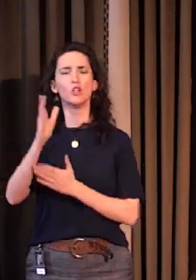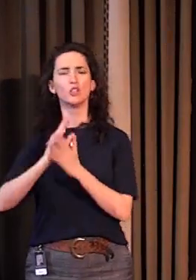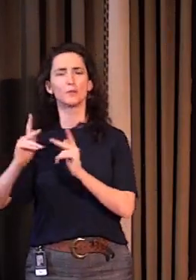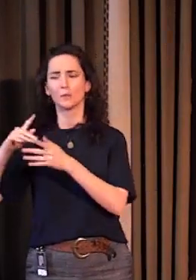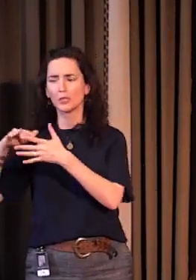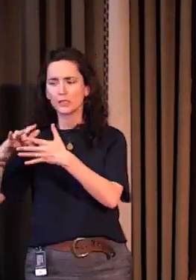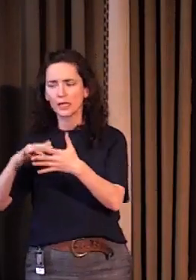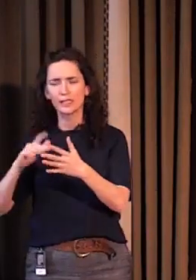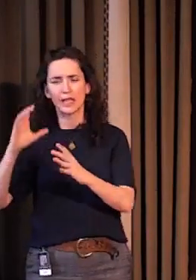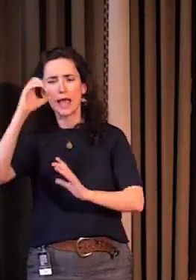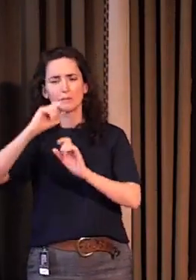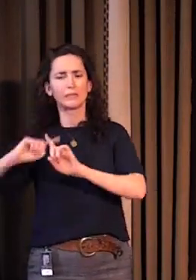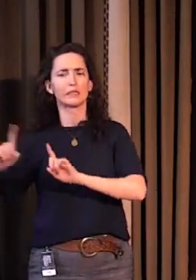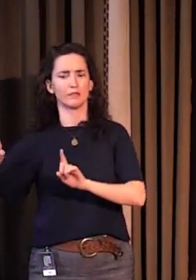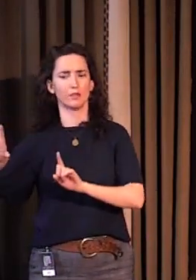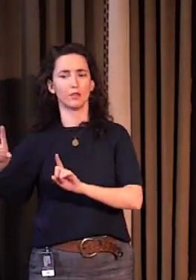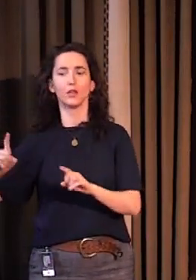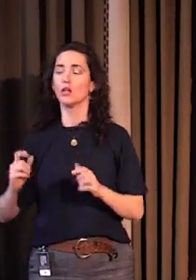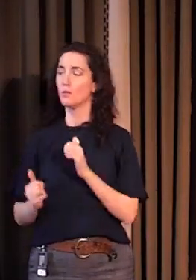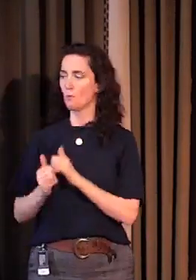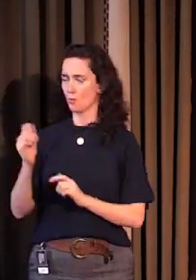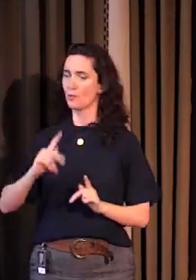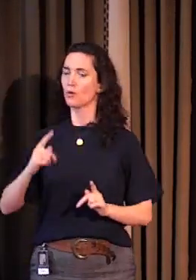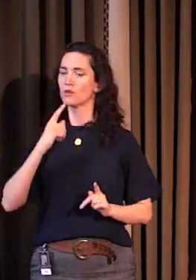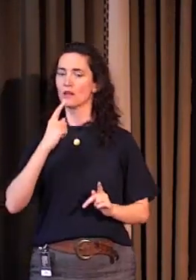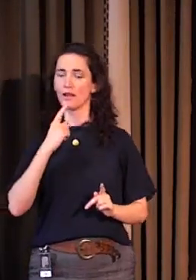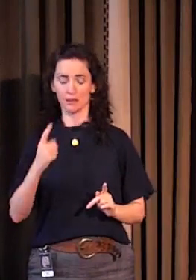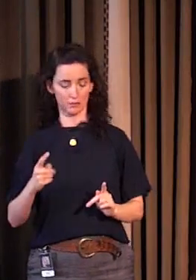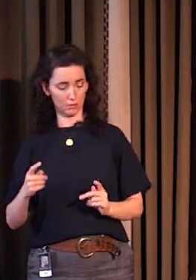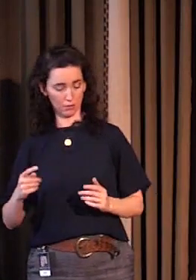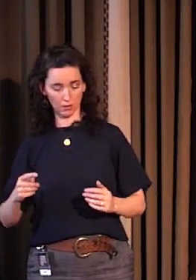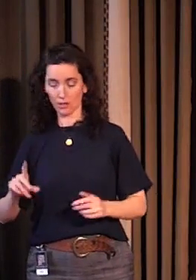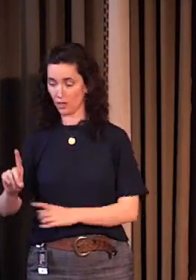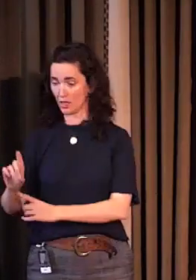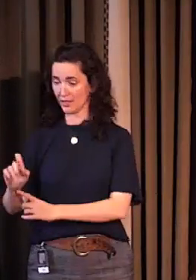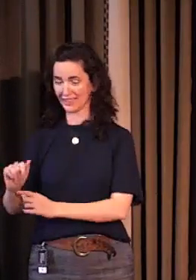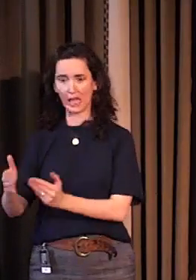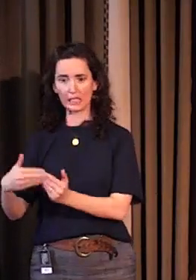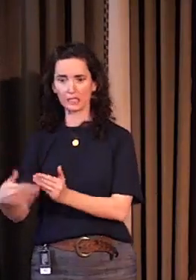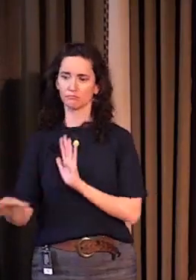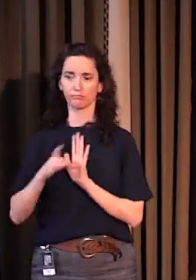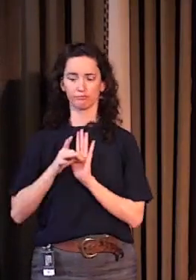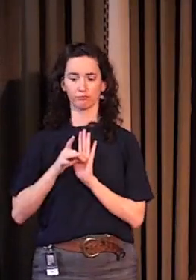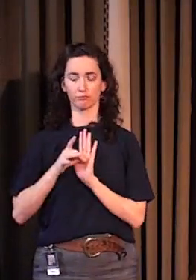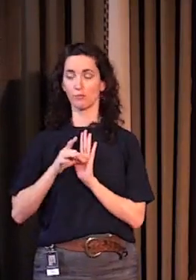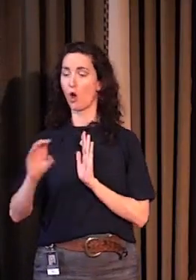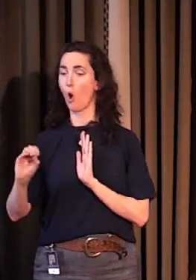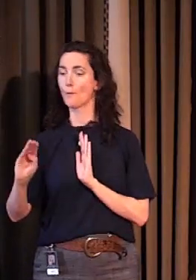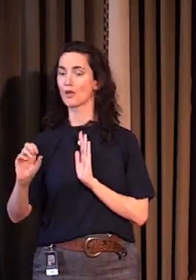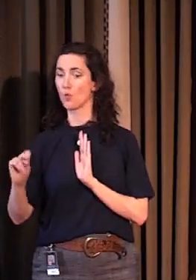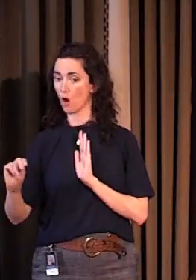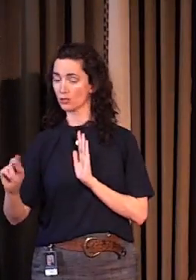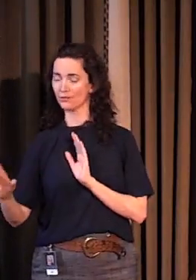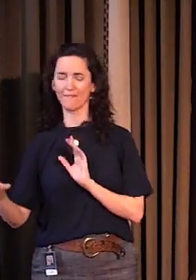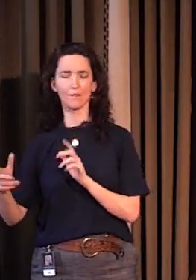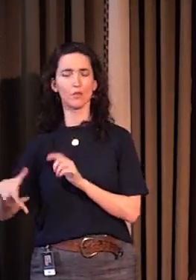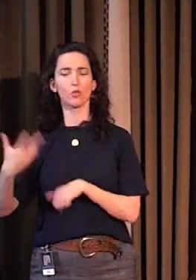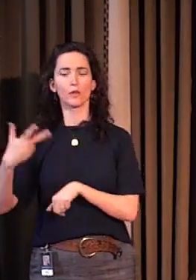but it seems like most of them say it's about 3 times more transmissible than Delta was. That certainly is borne out in these